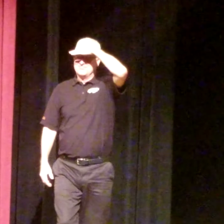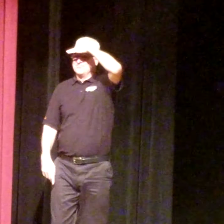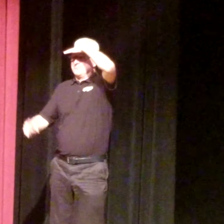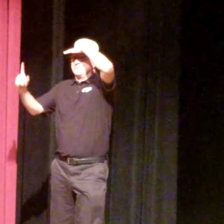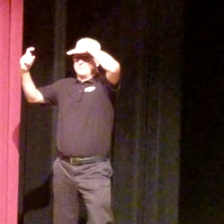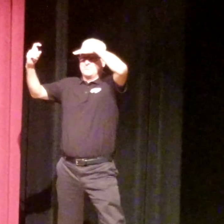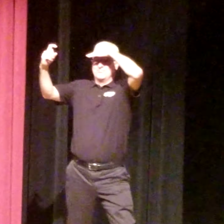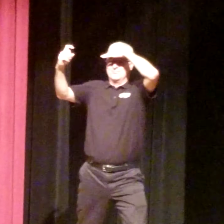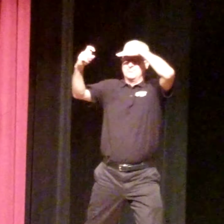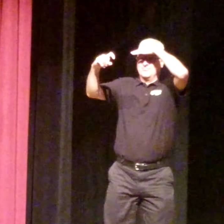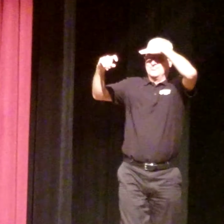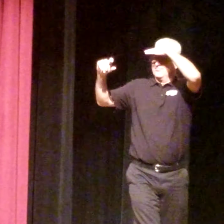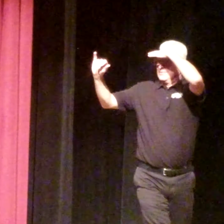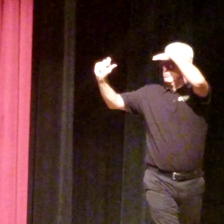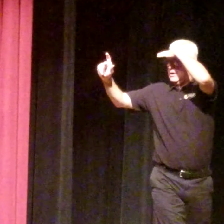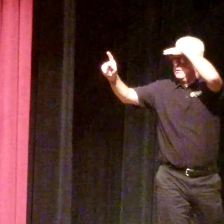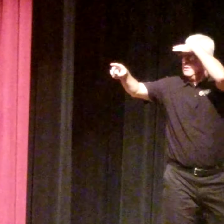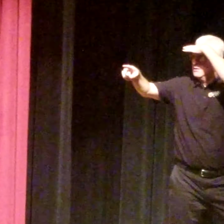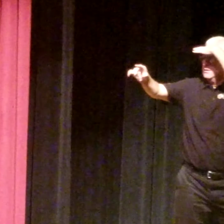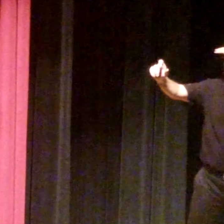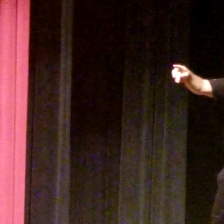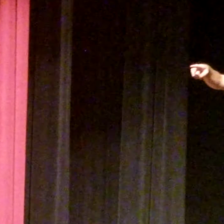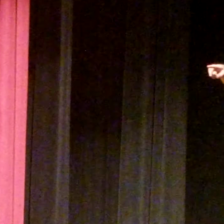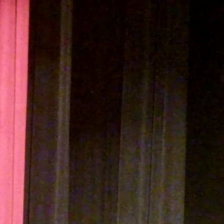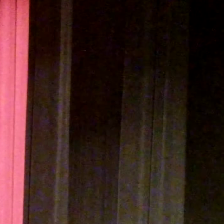So, any other questions, Jack?